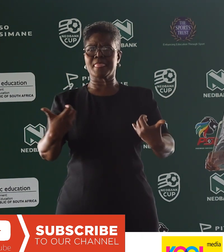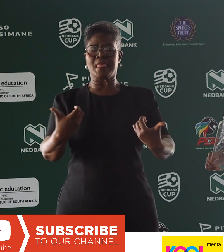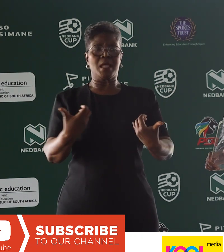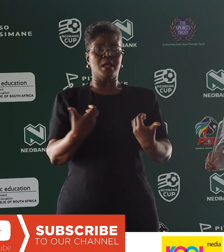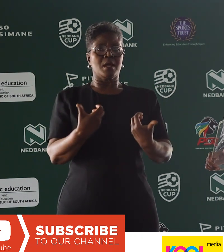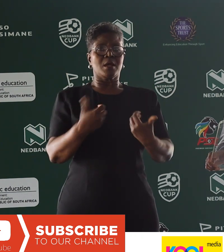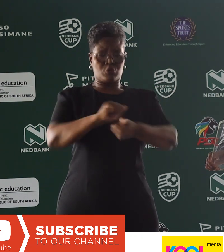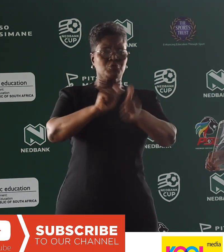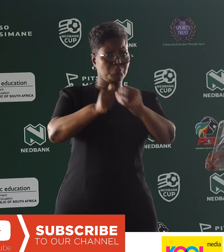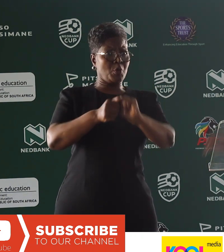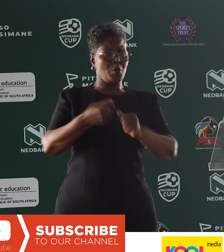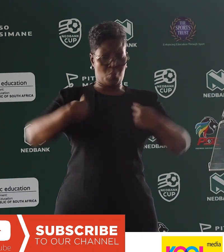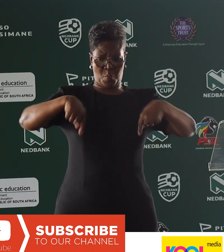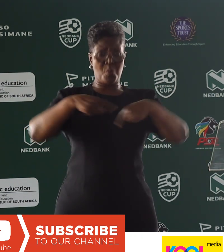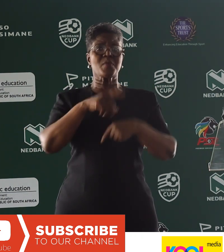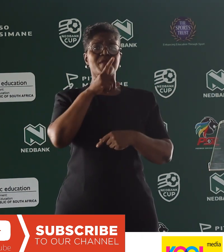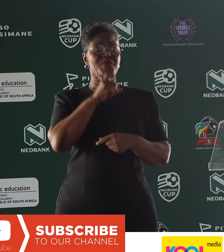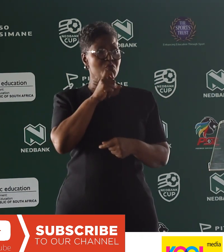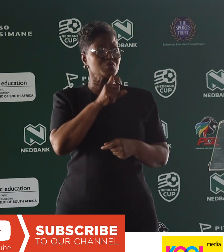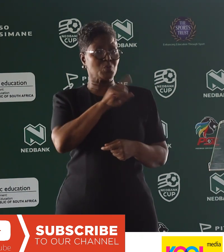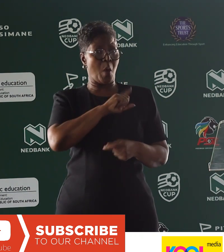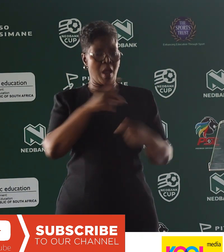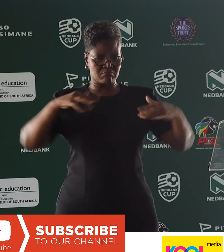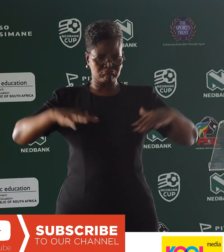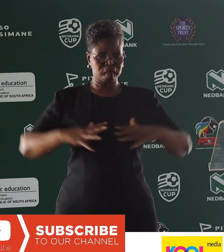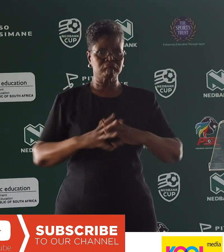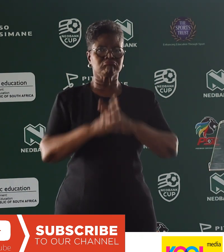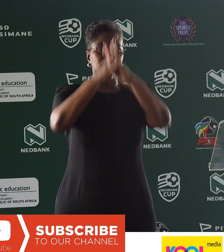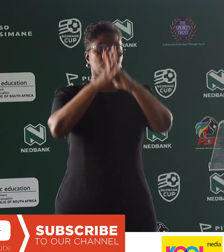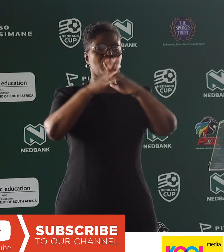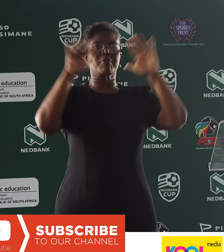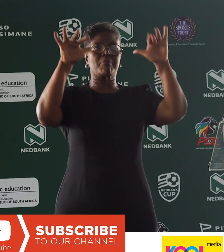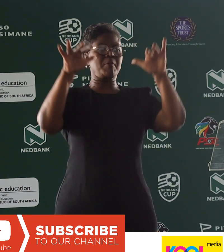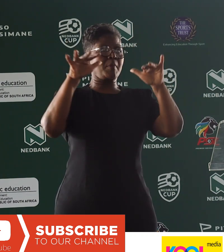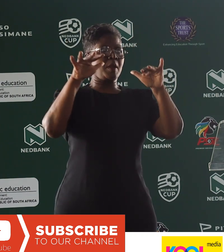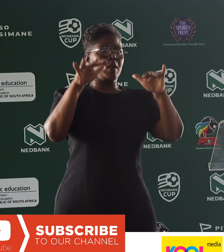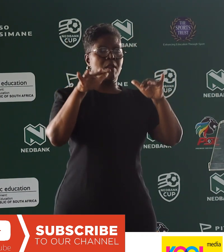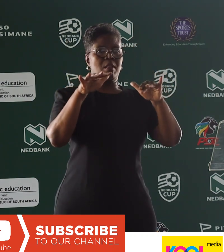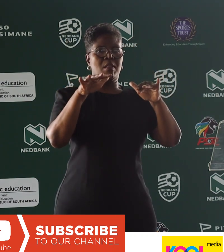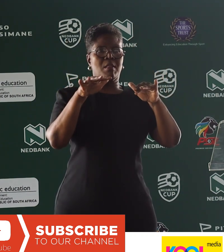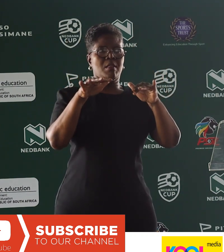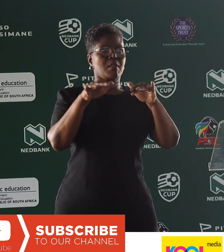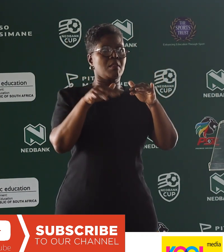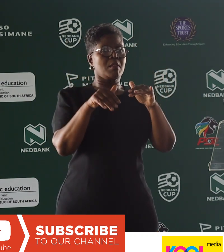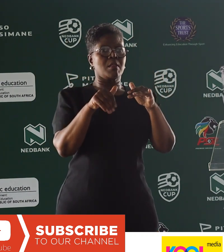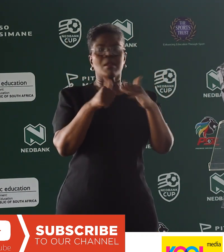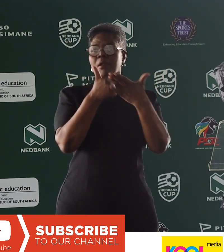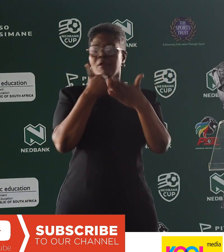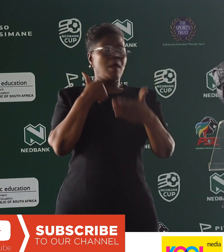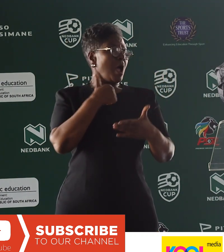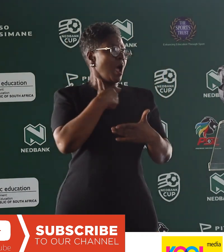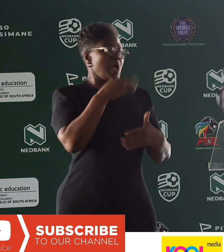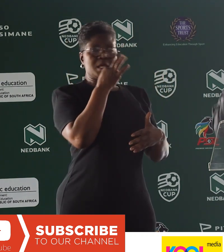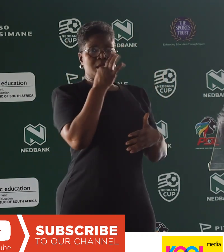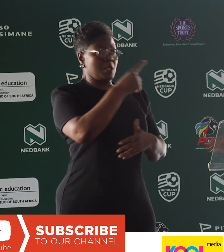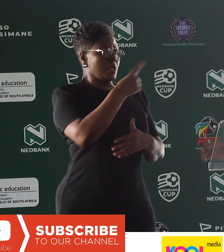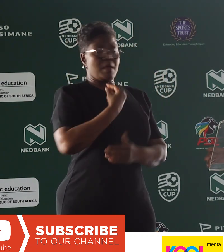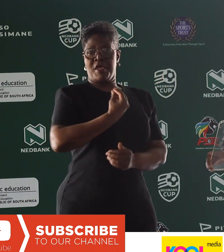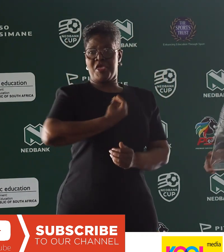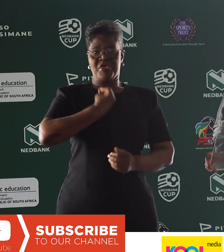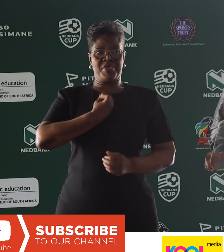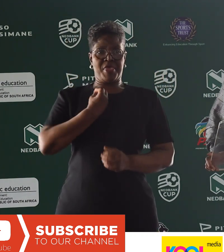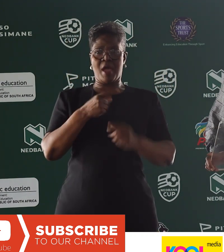recognized, including football, to unite our people. I was sent to some of the younger players of